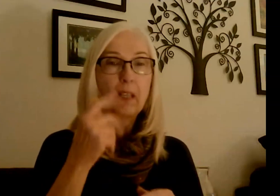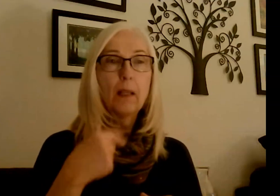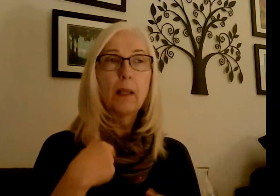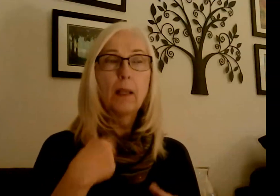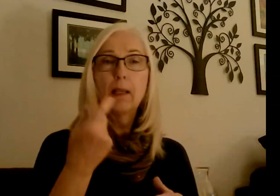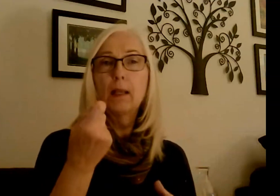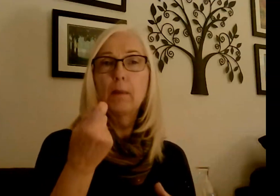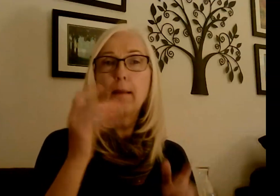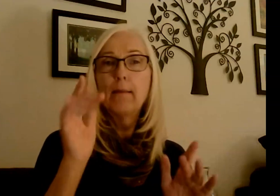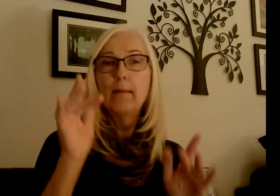And over time,